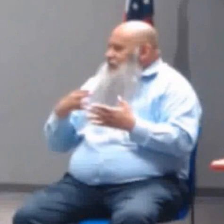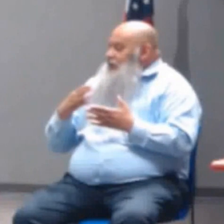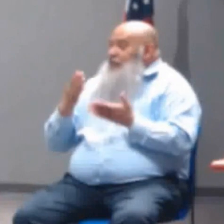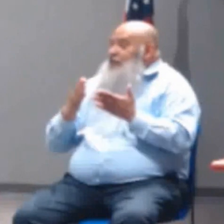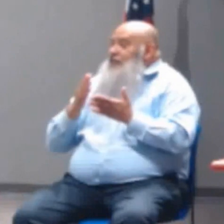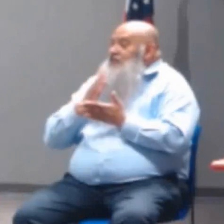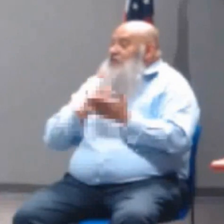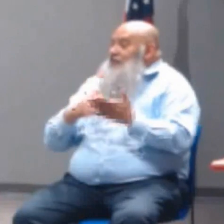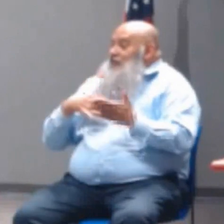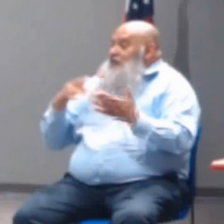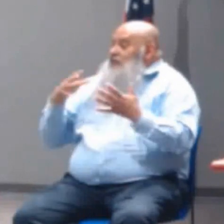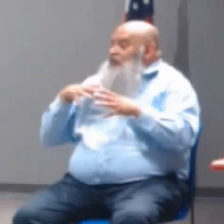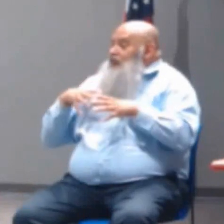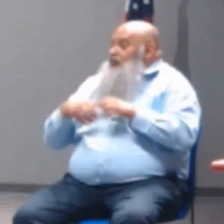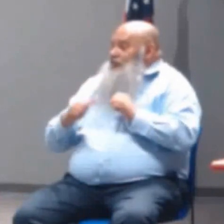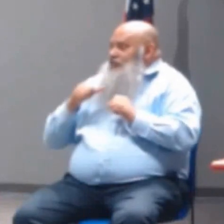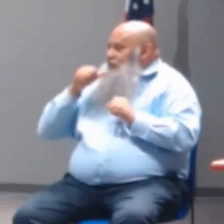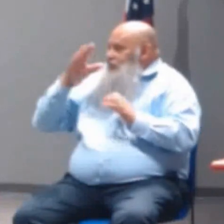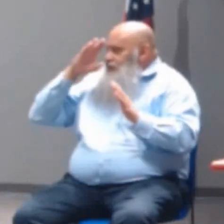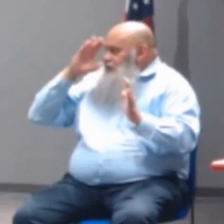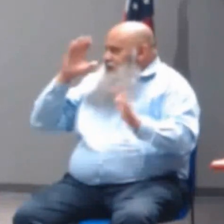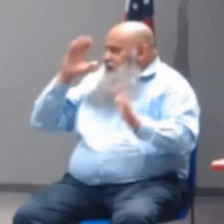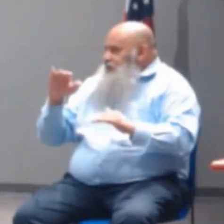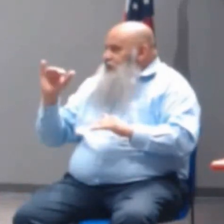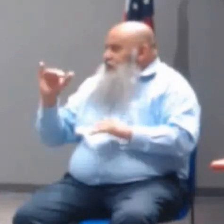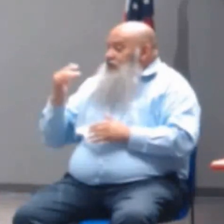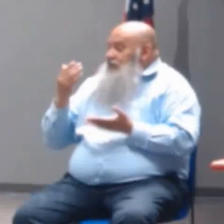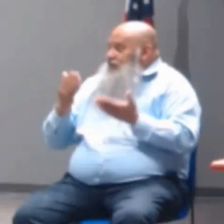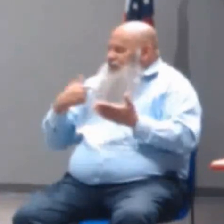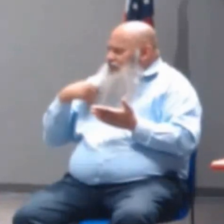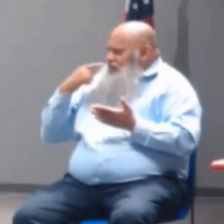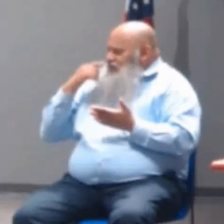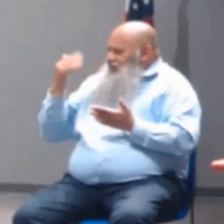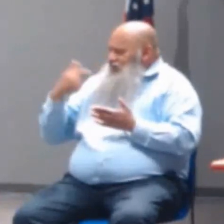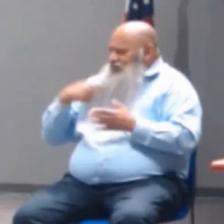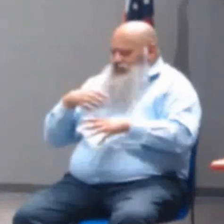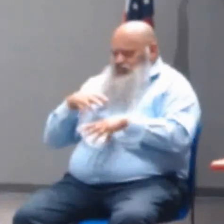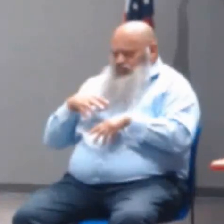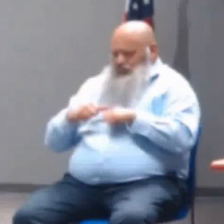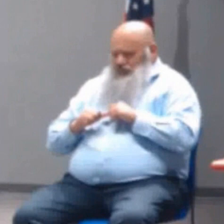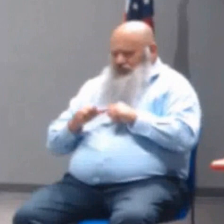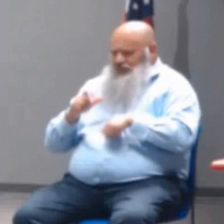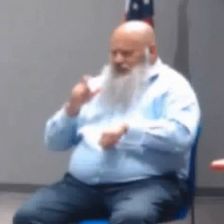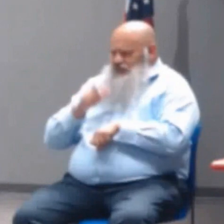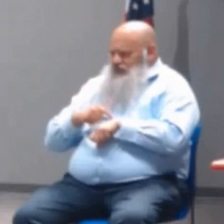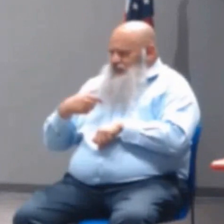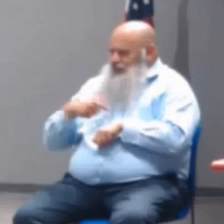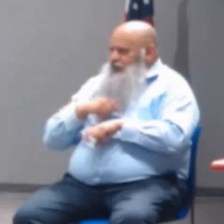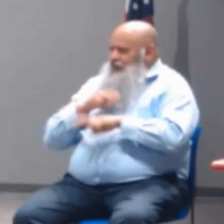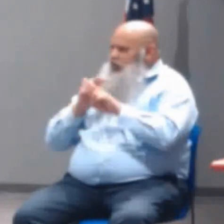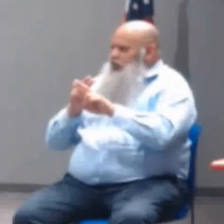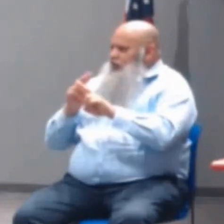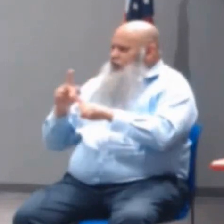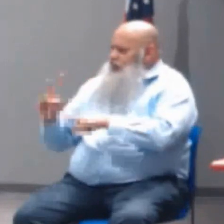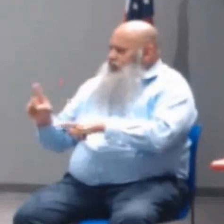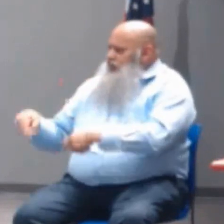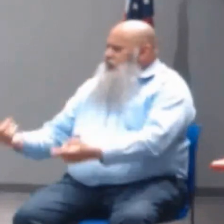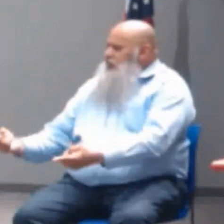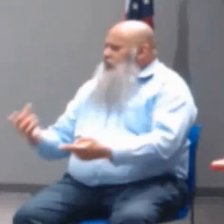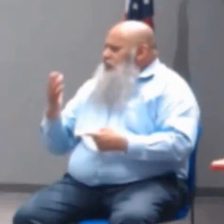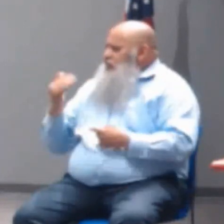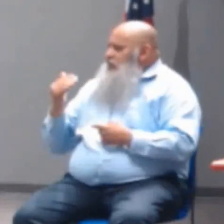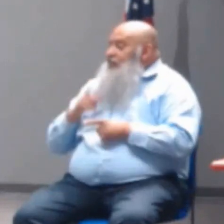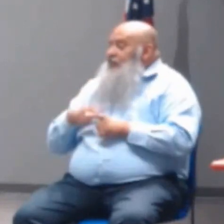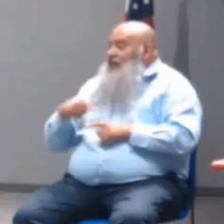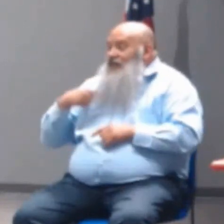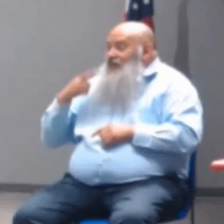not really expecting. And we might think, why would we be grieving at a time that we've been really looking forward to? But I